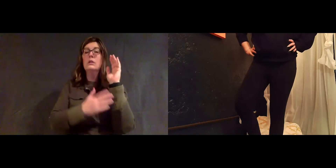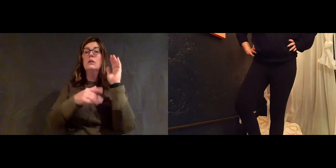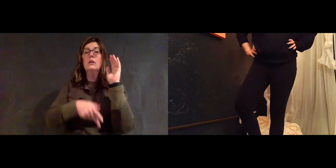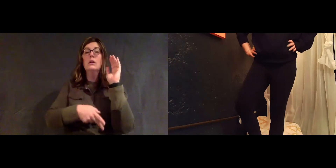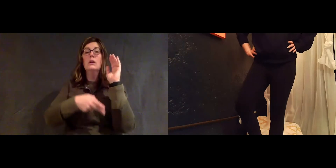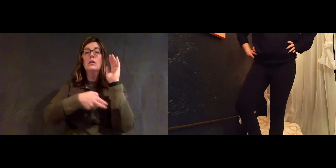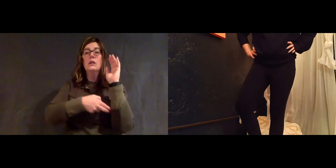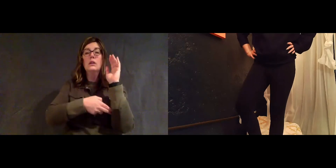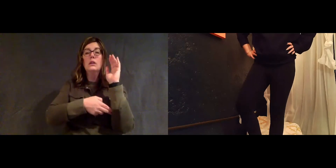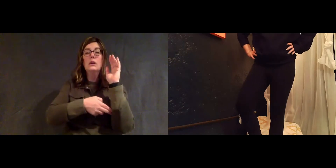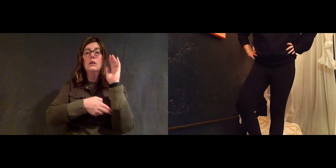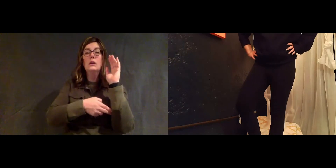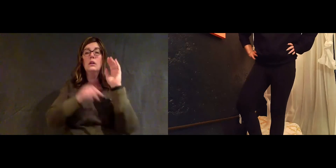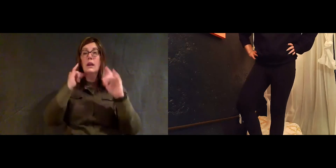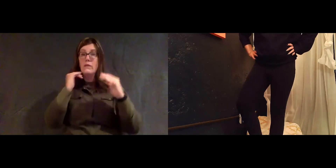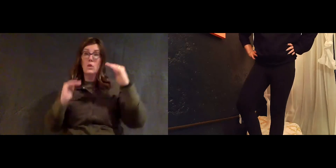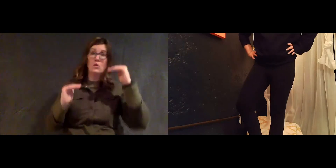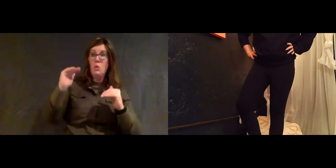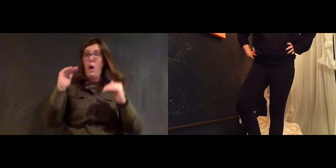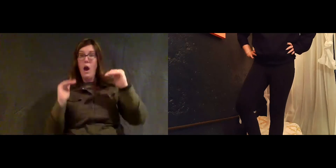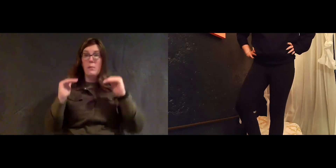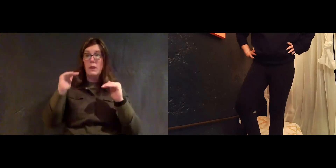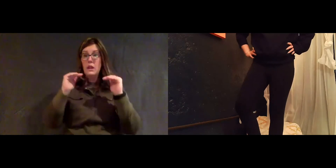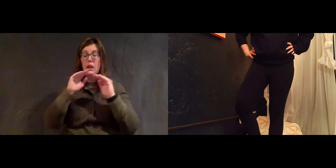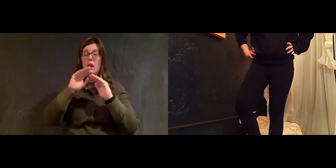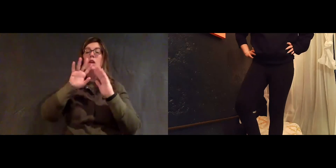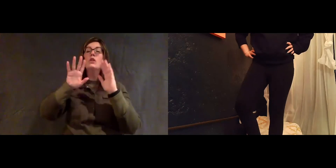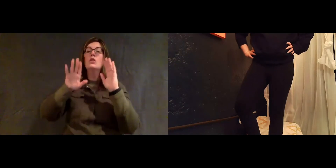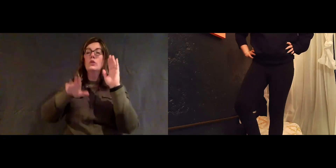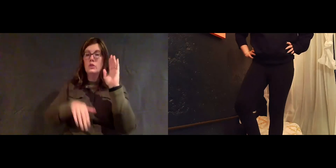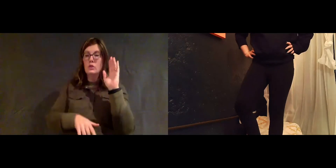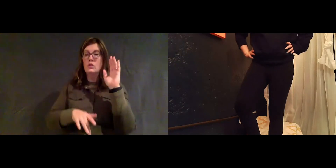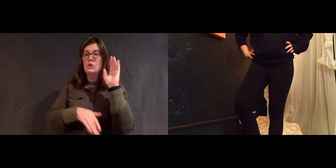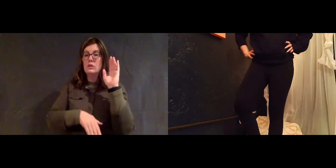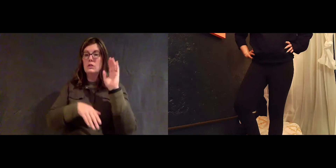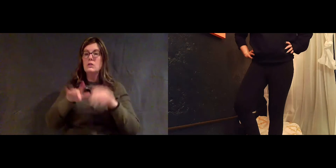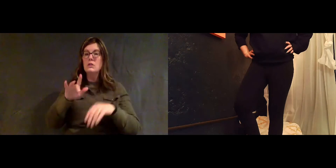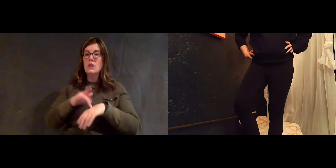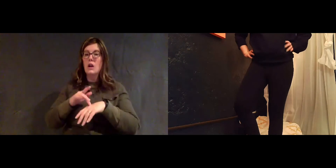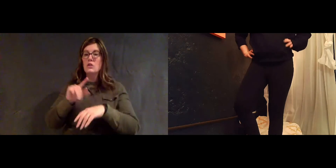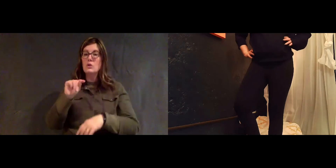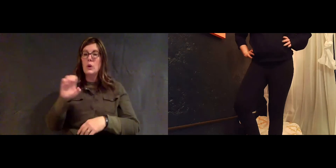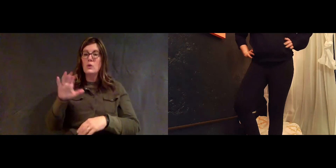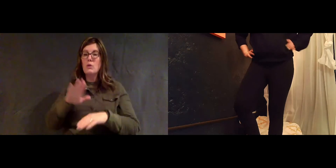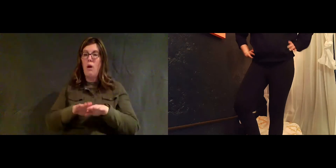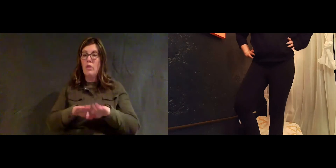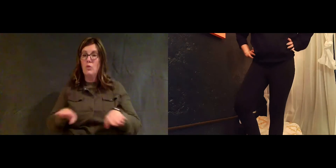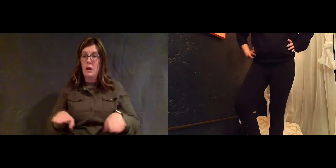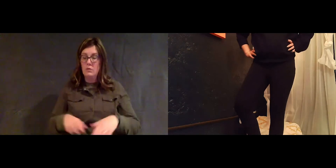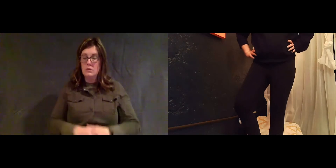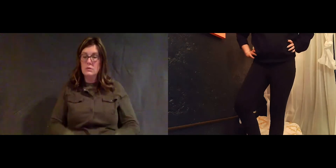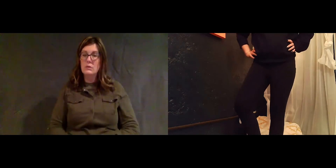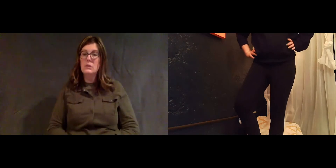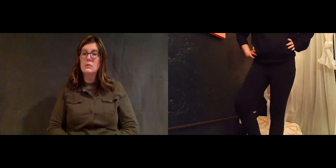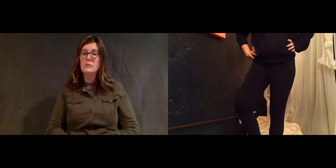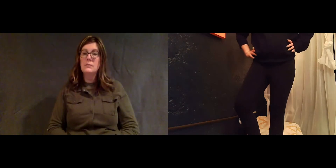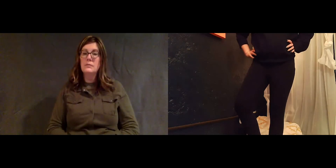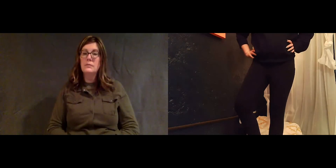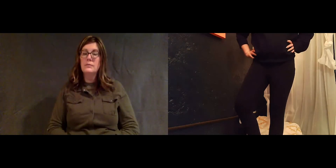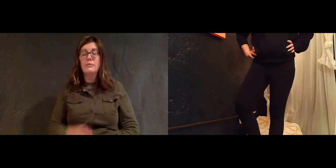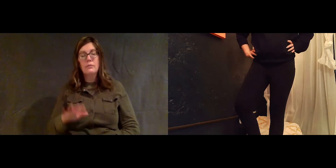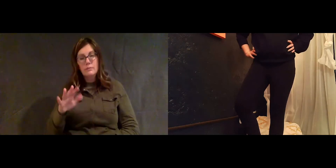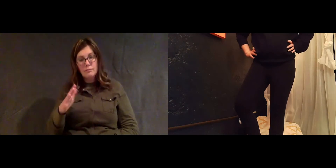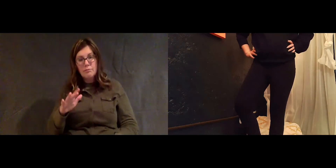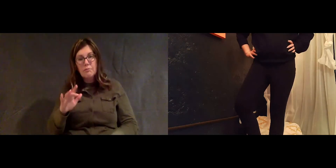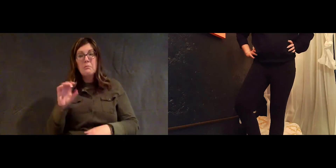your foot back down so that the toes are still on the ground. It's pretty early on a Saturday, so don't